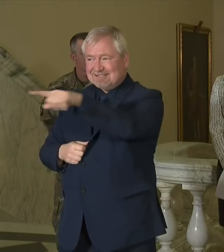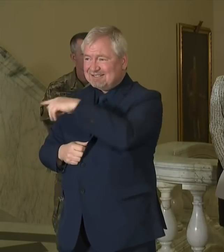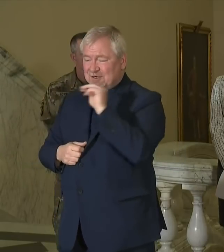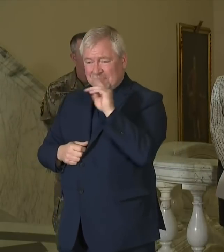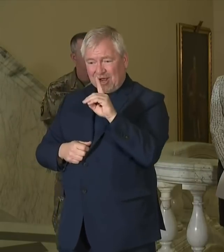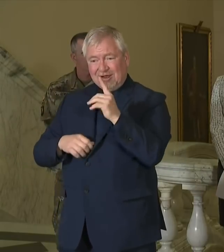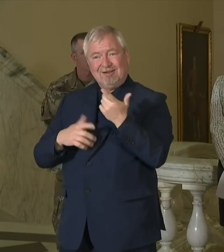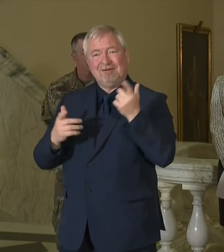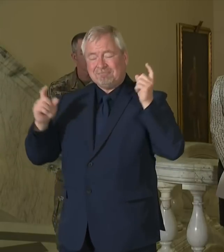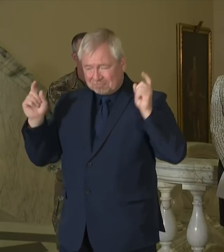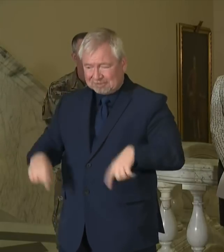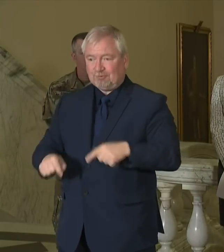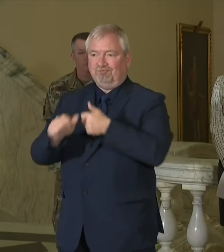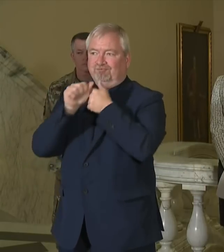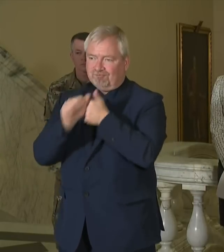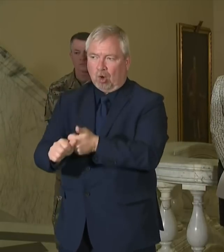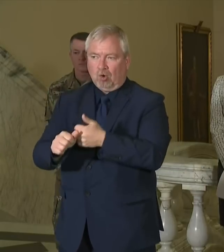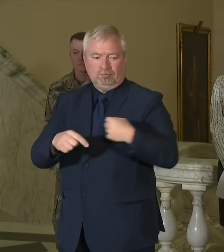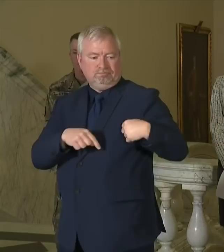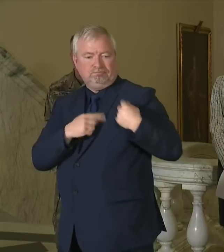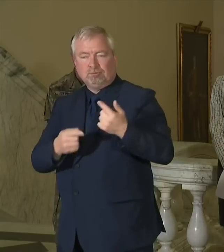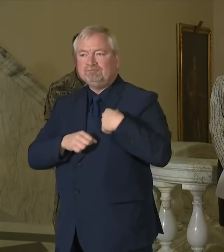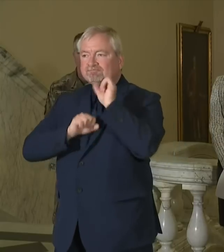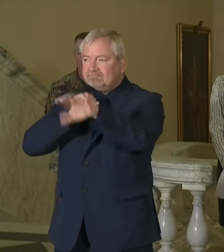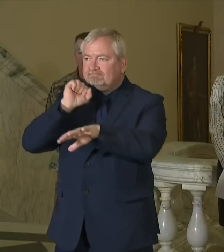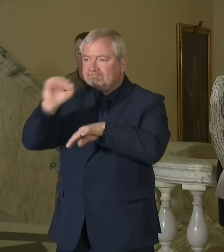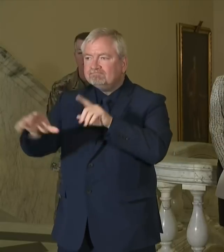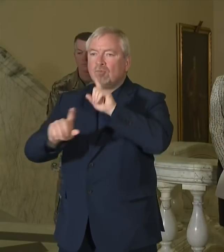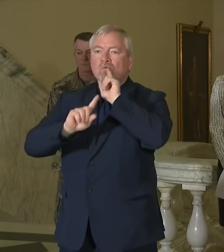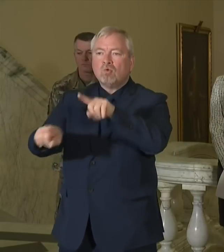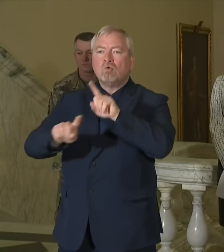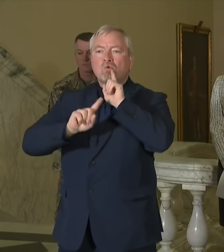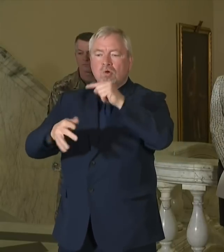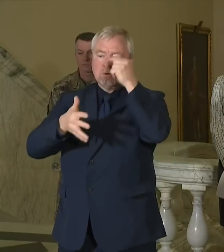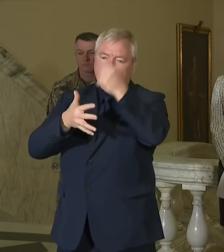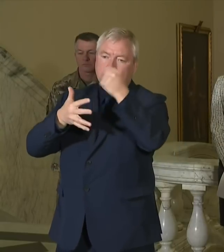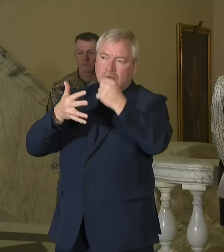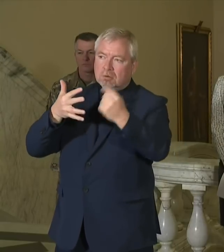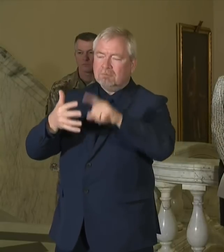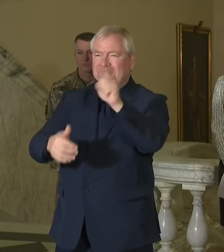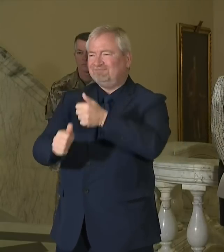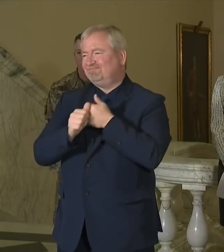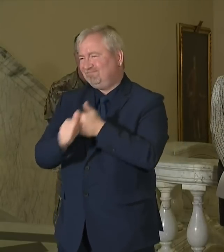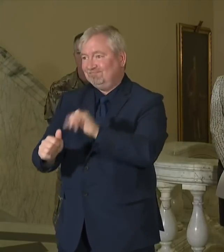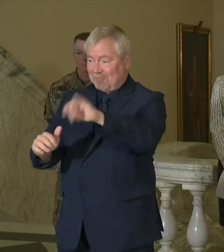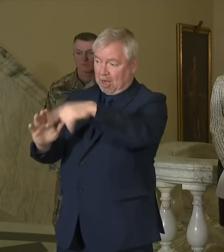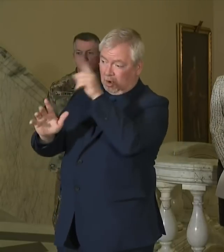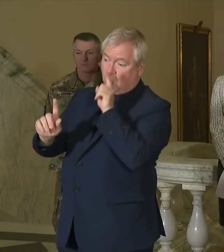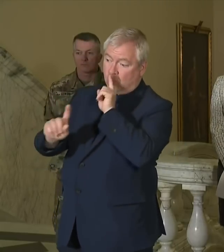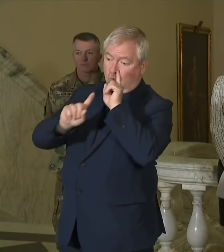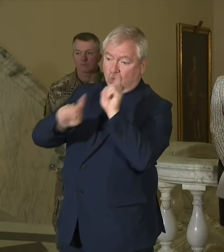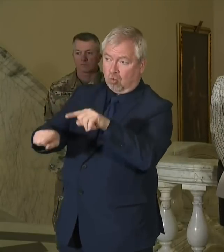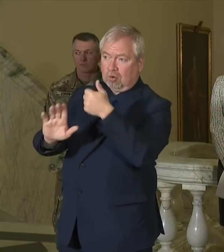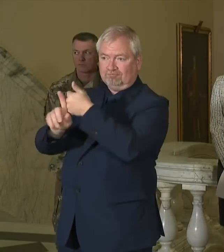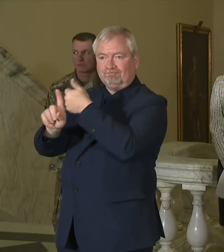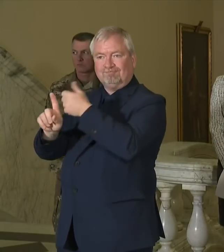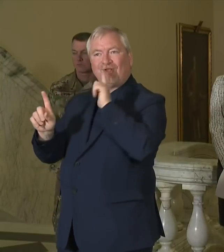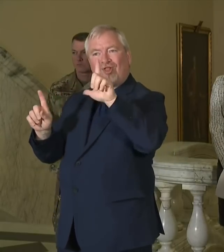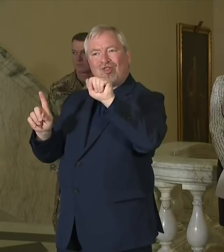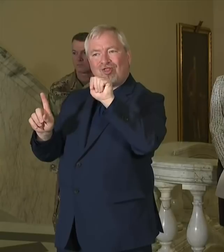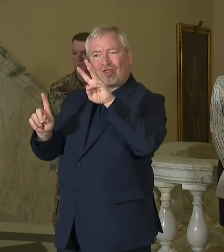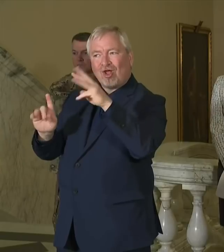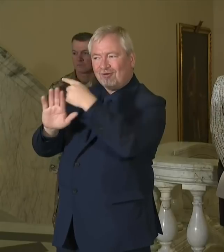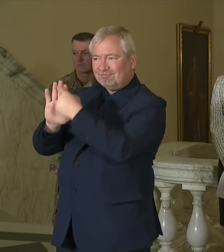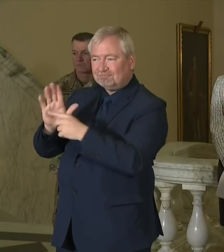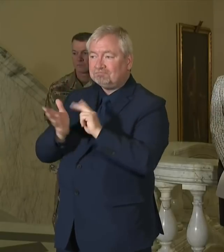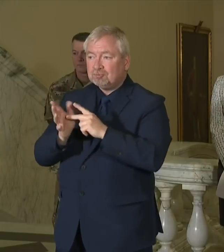directives we've already issued and to follow state law against crowds of more than 10 people. And we are telling